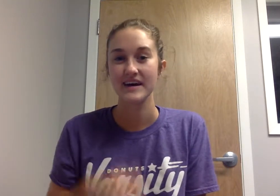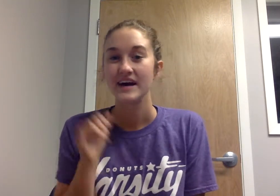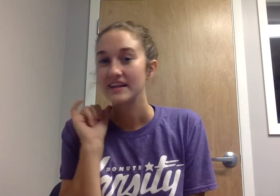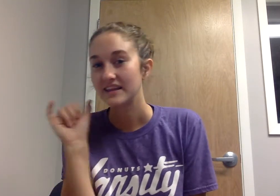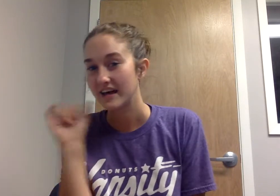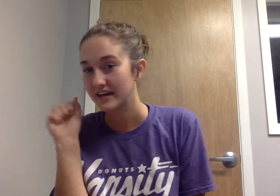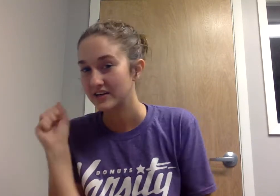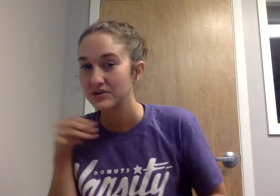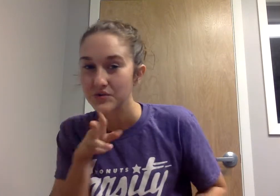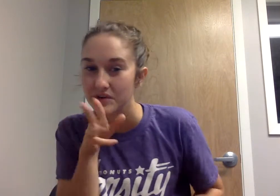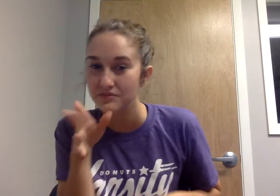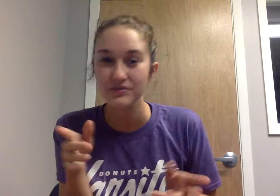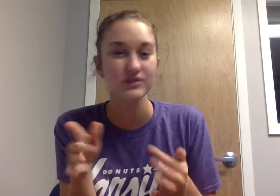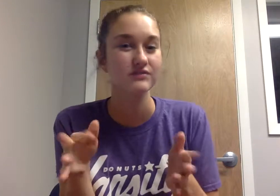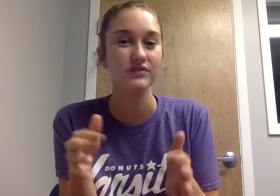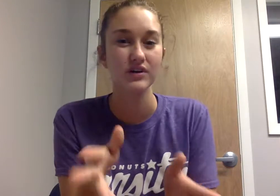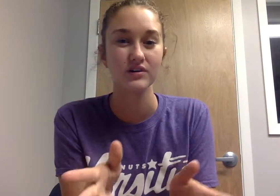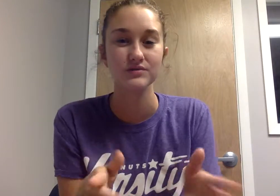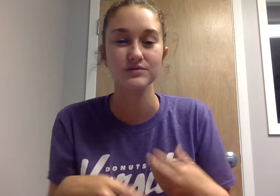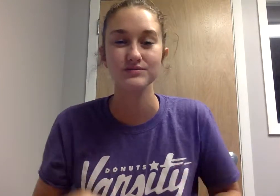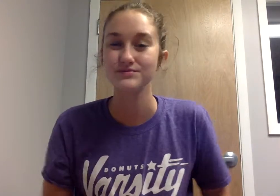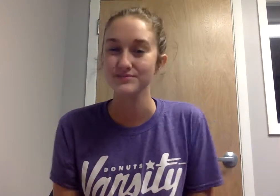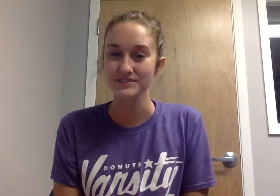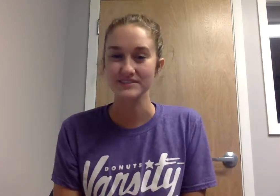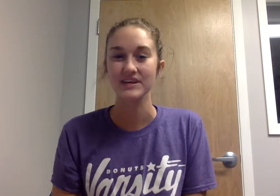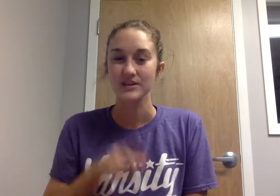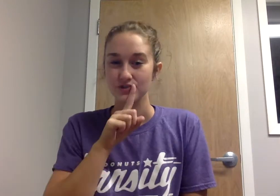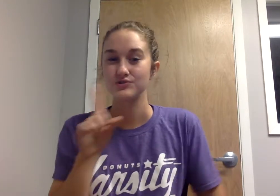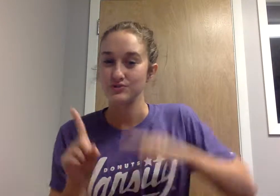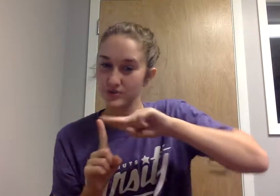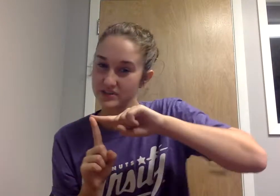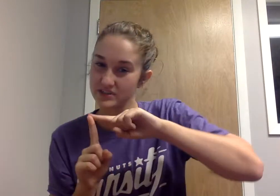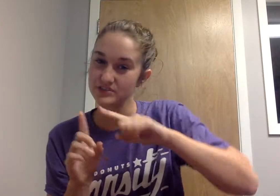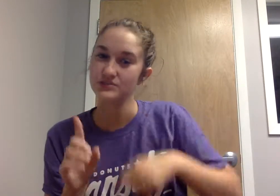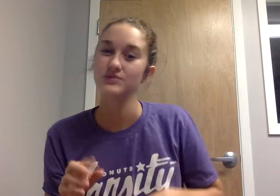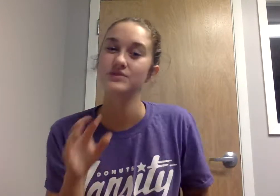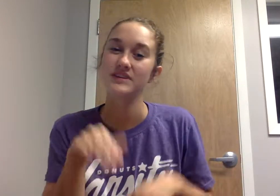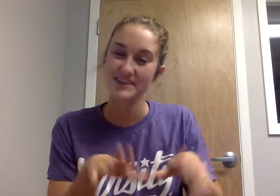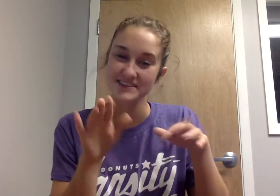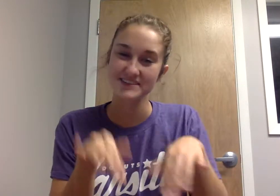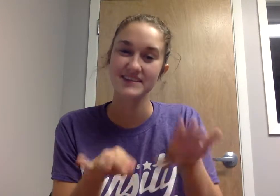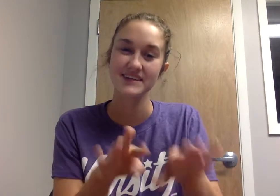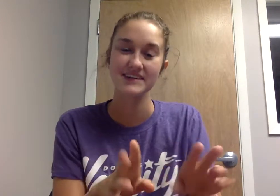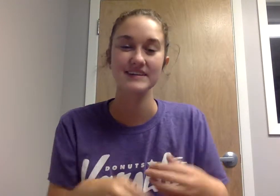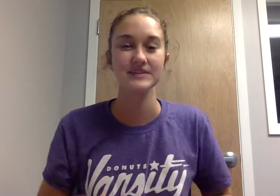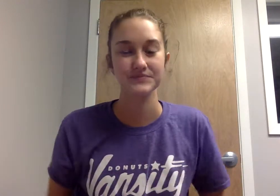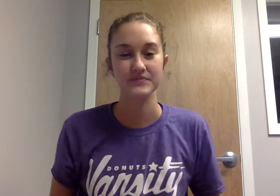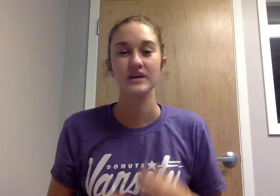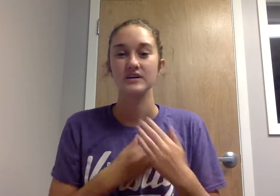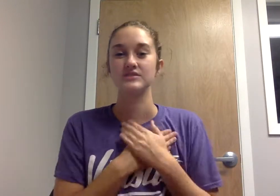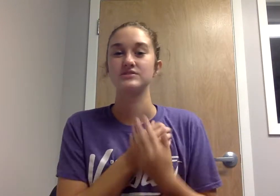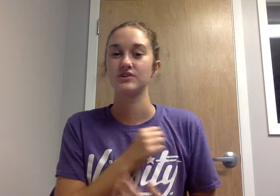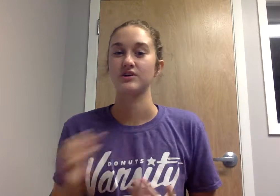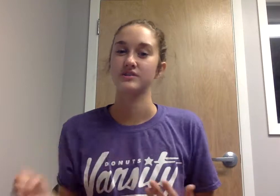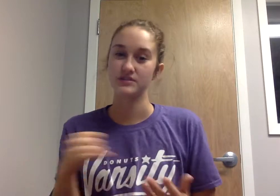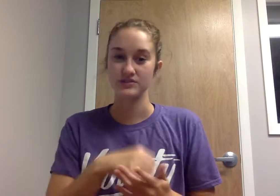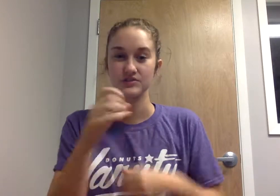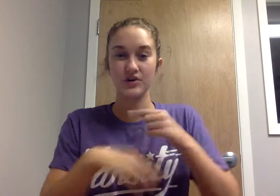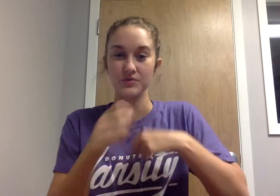Like a river floats, surely to the sea. Darling, so